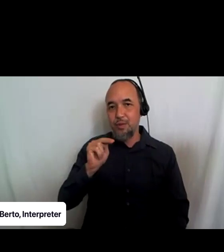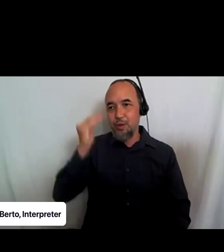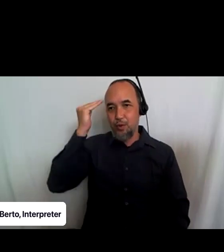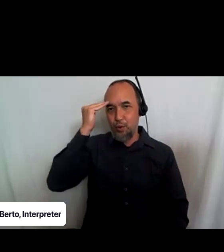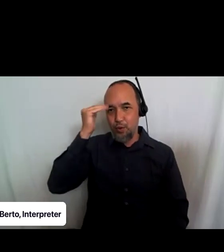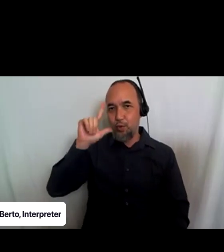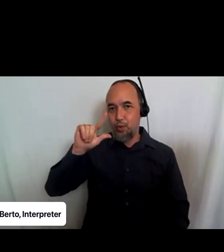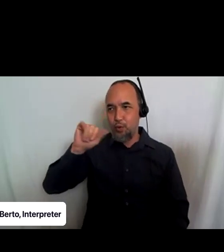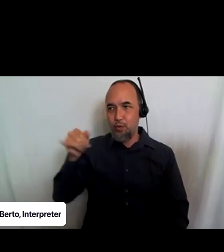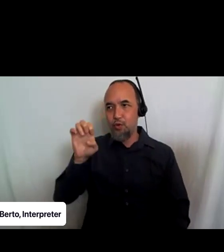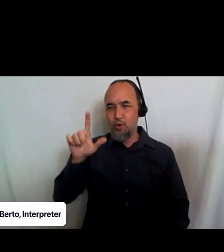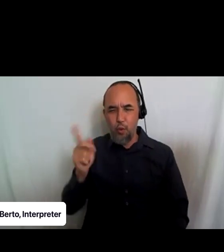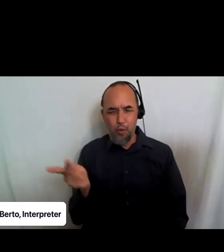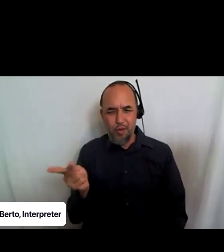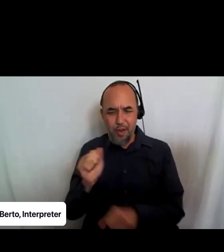something together before.